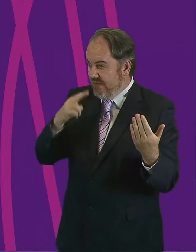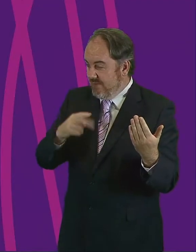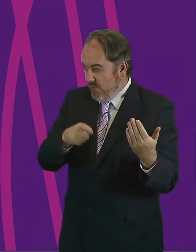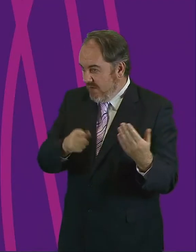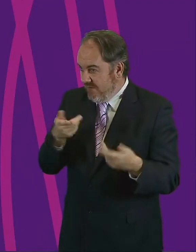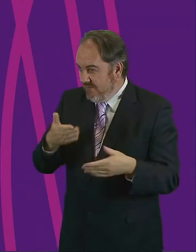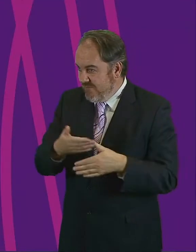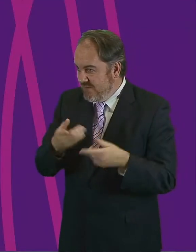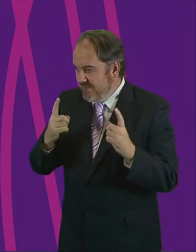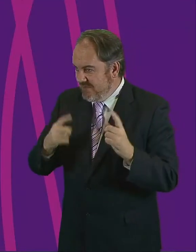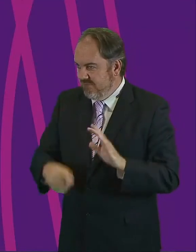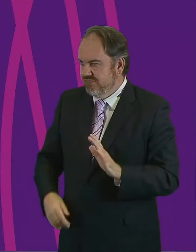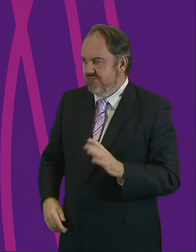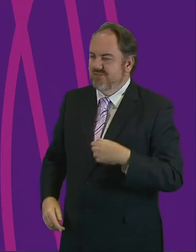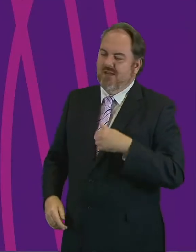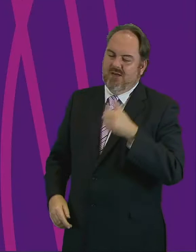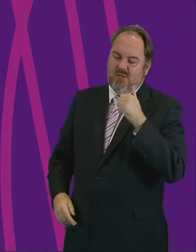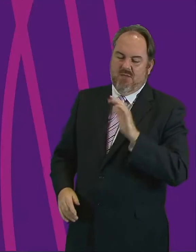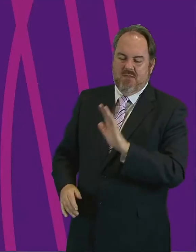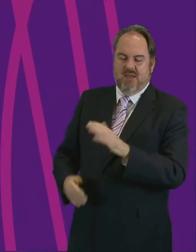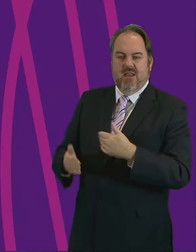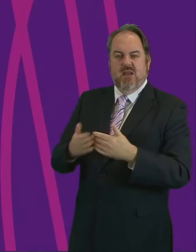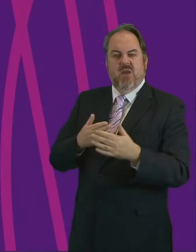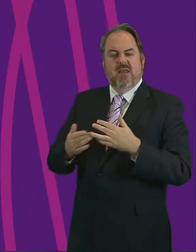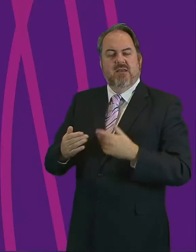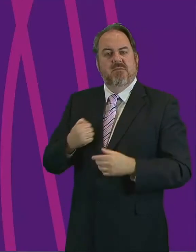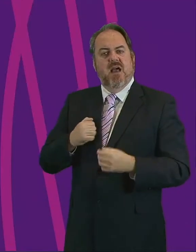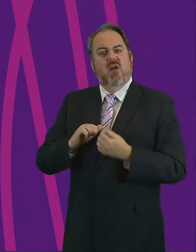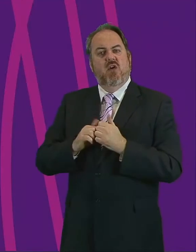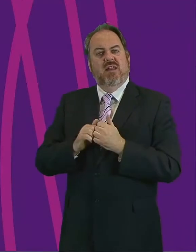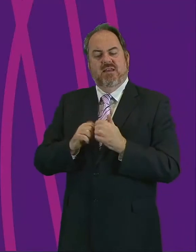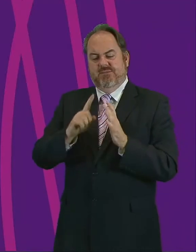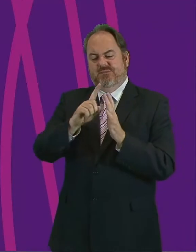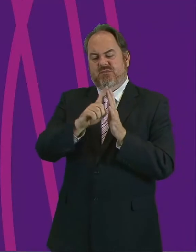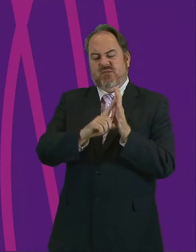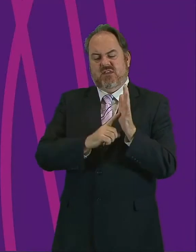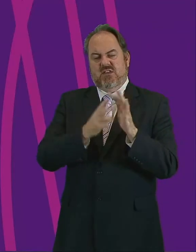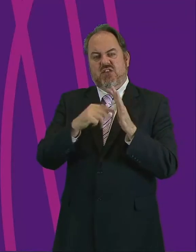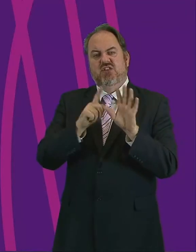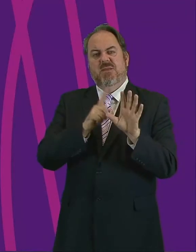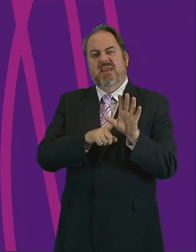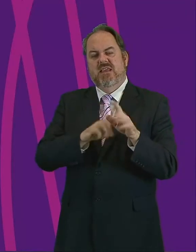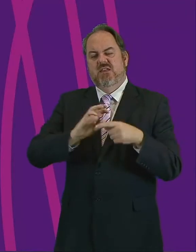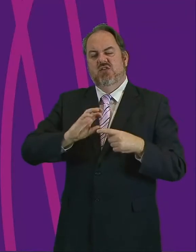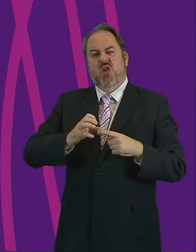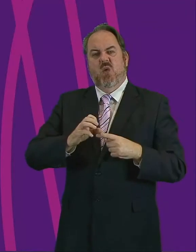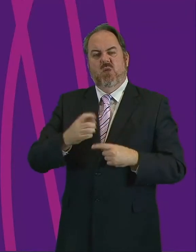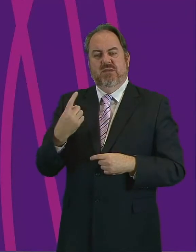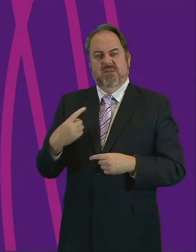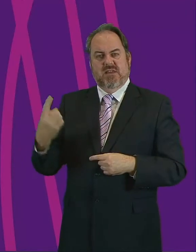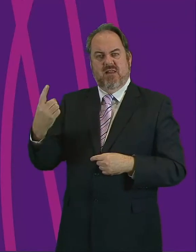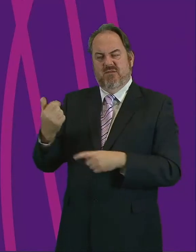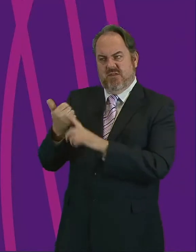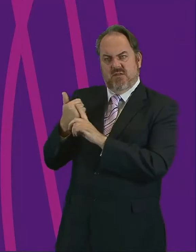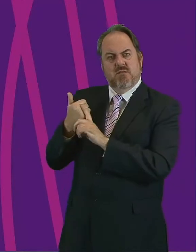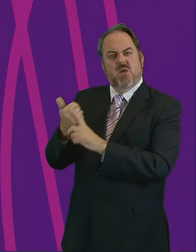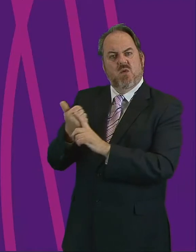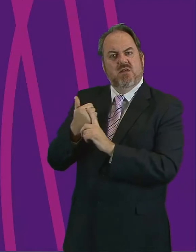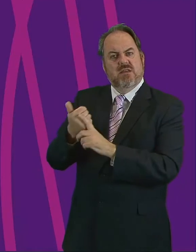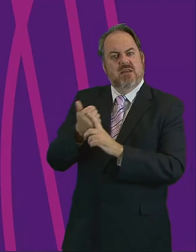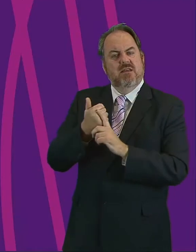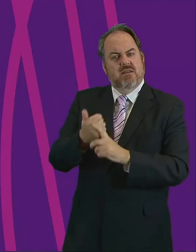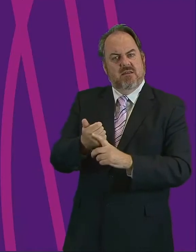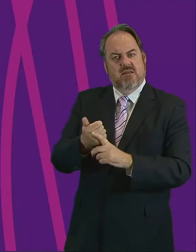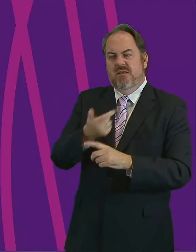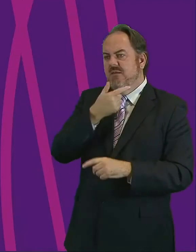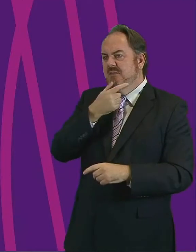will hopefully be aware of my colleagues Jamie Stone MP's work to stand up for financial support for the